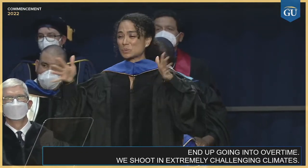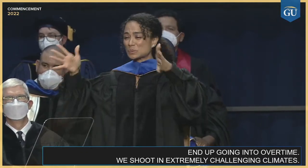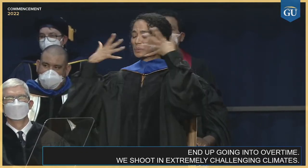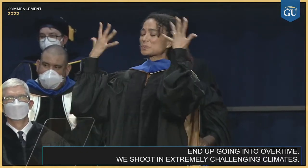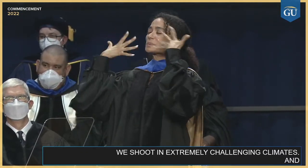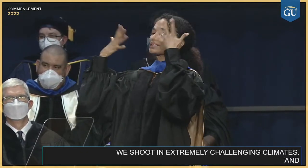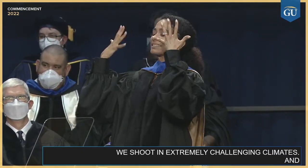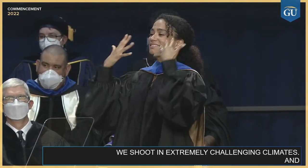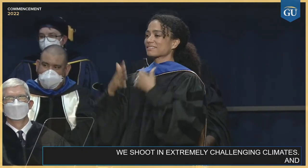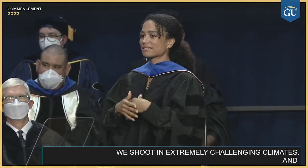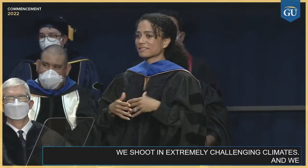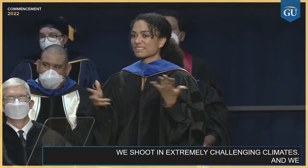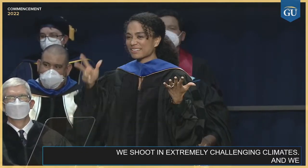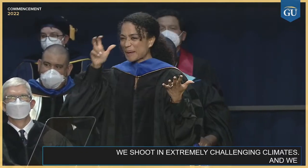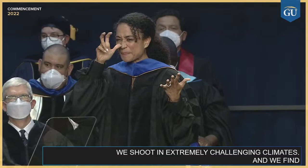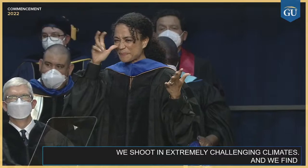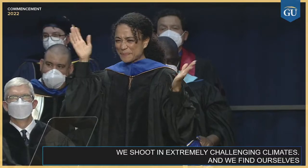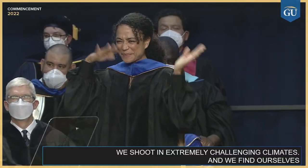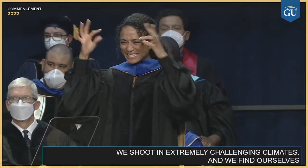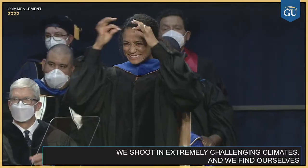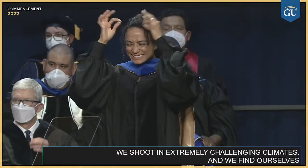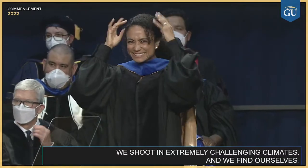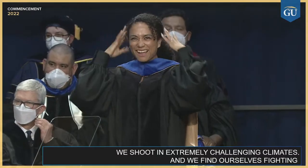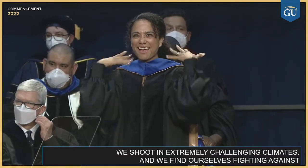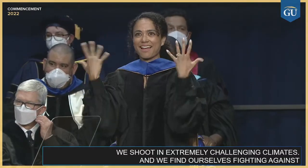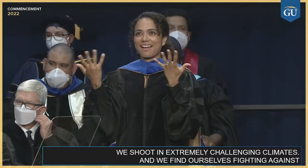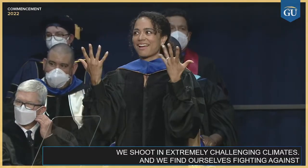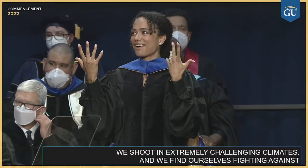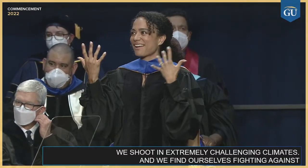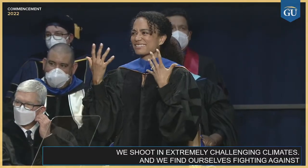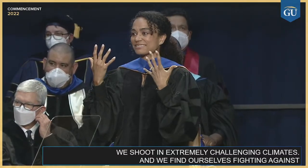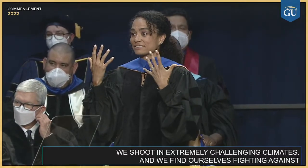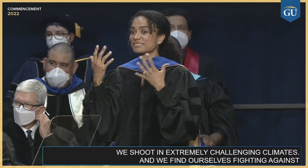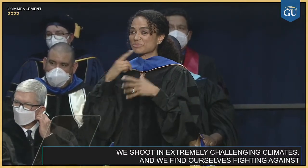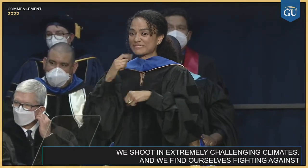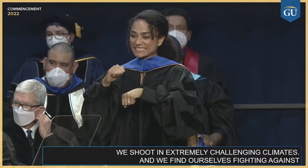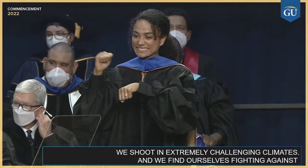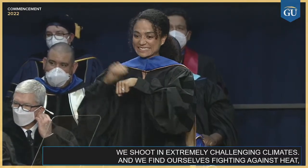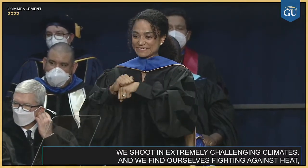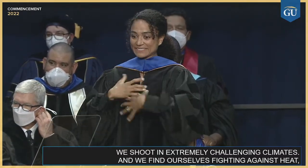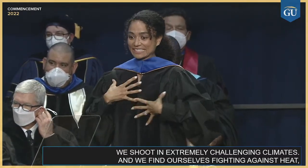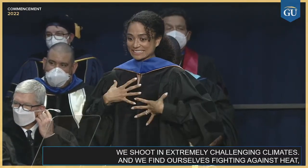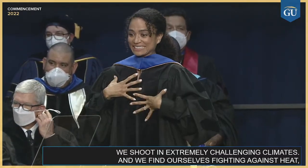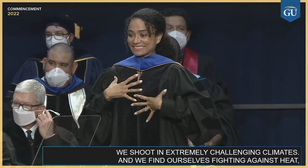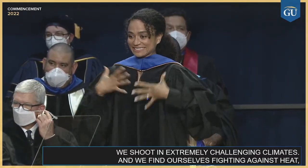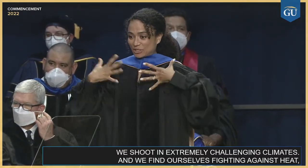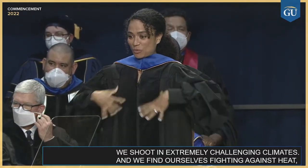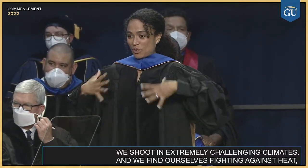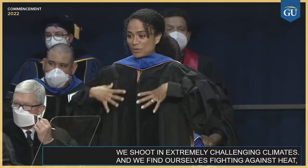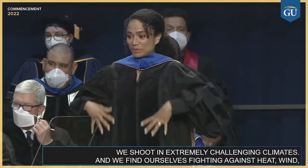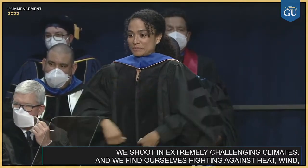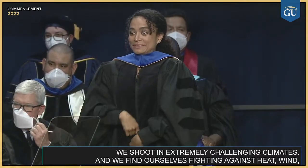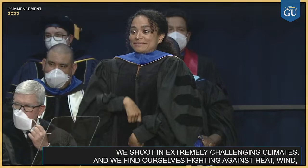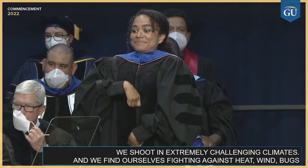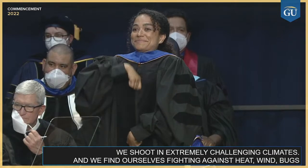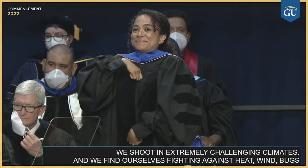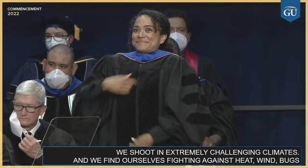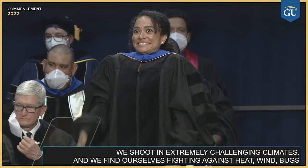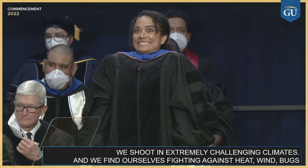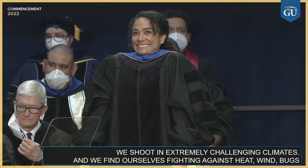heat, wind, bugs, stiff and really tight wardrobes that are hard to